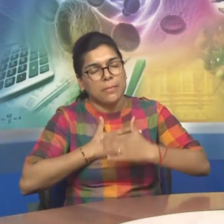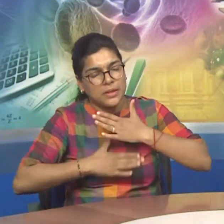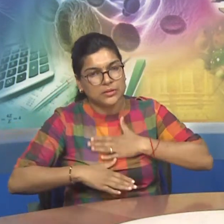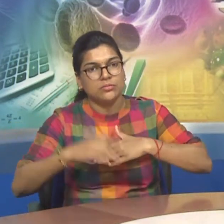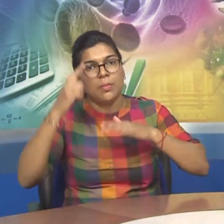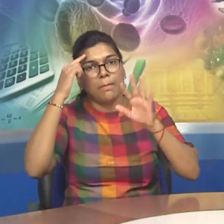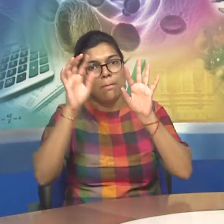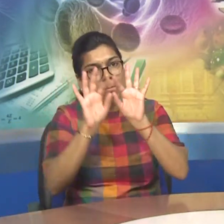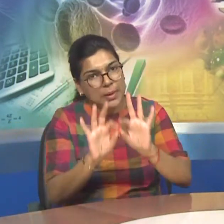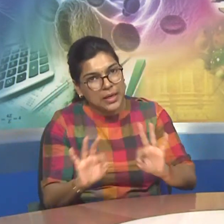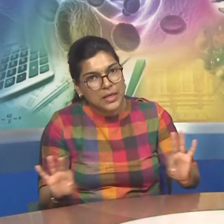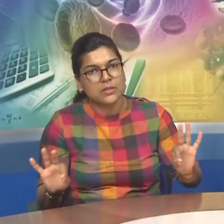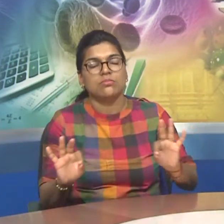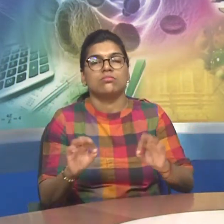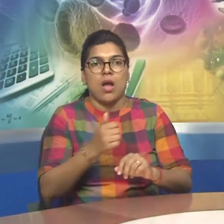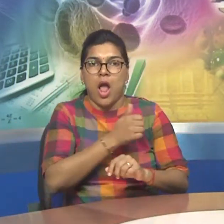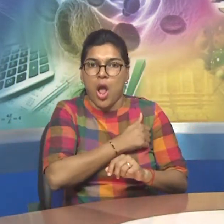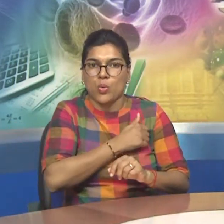mindful action.